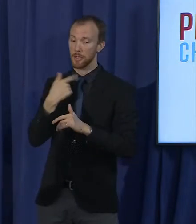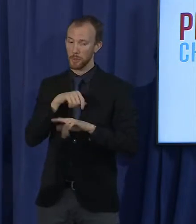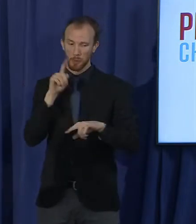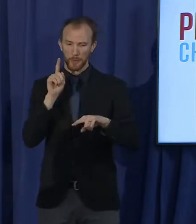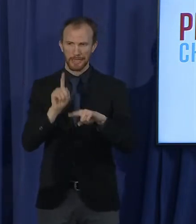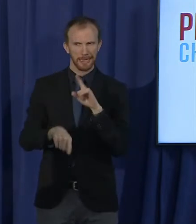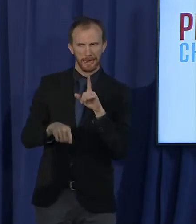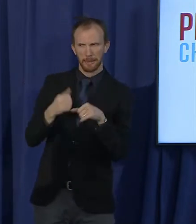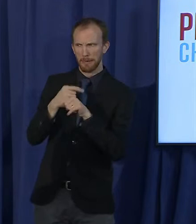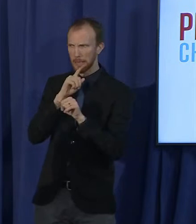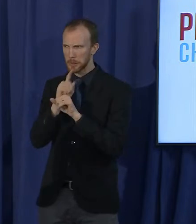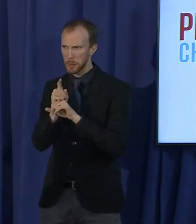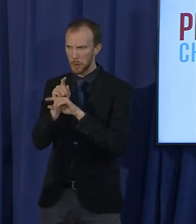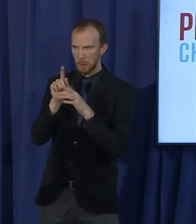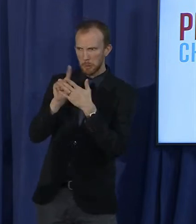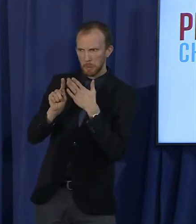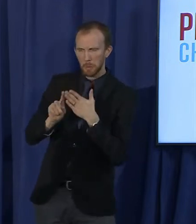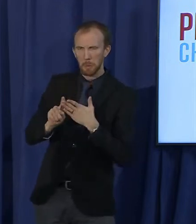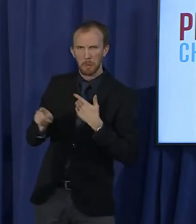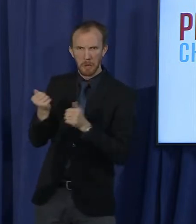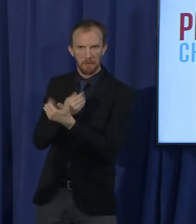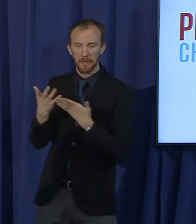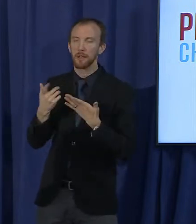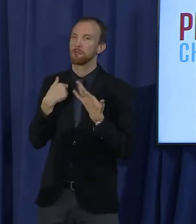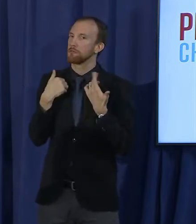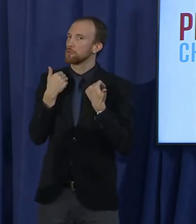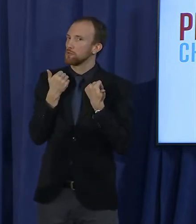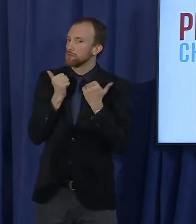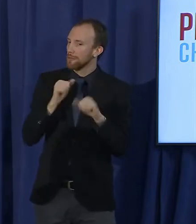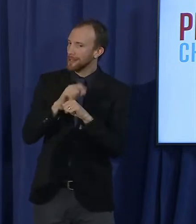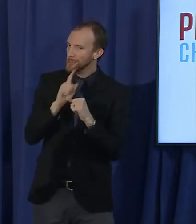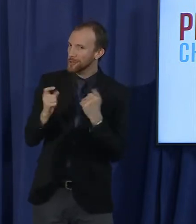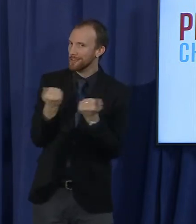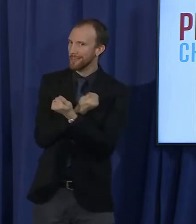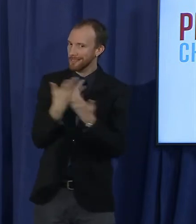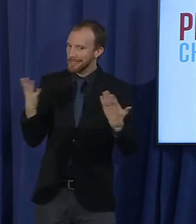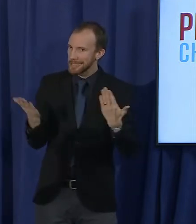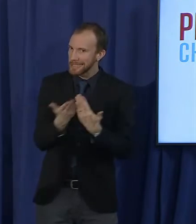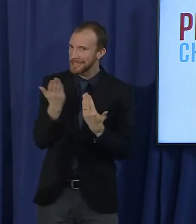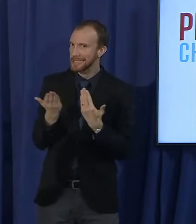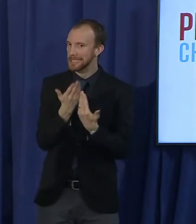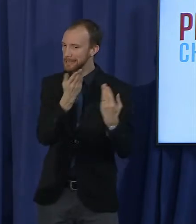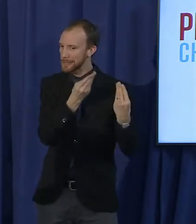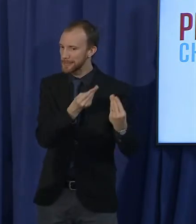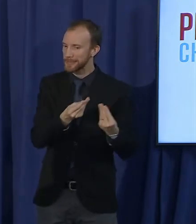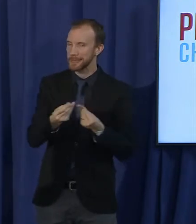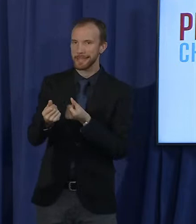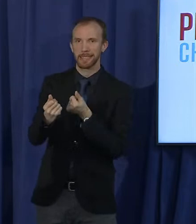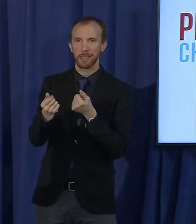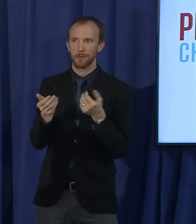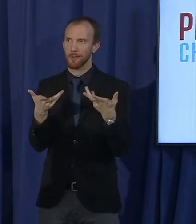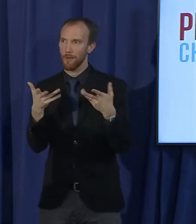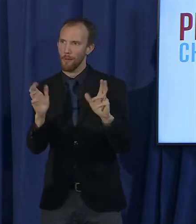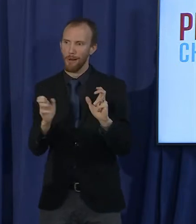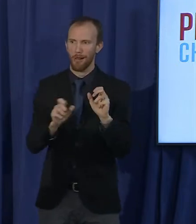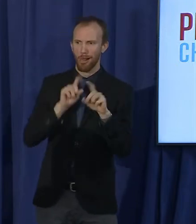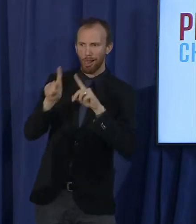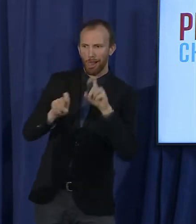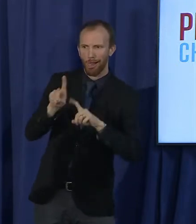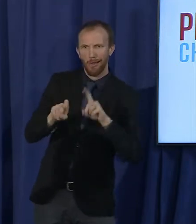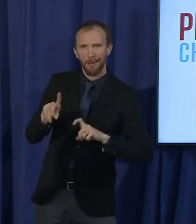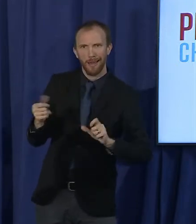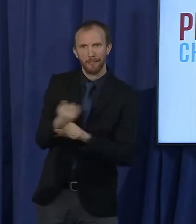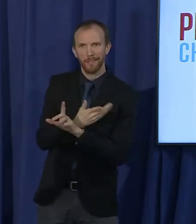in Chicago, and we've erred on the side of making this easier for people to be able to get vaccine, not setting a lot of barriers up, but